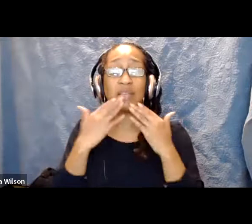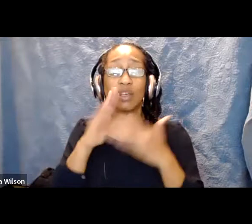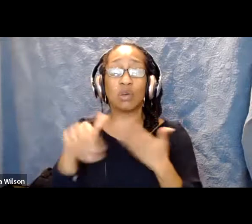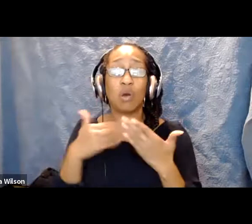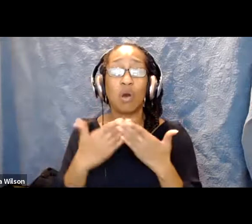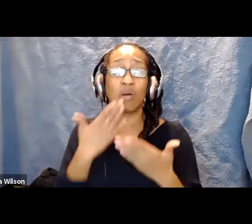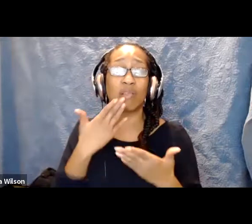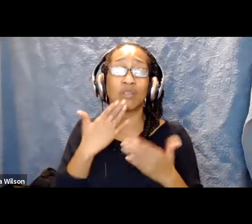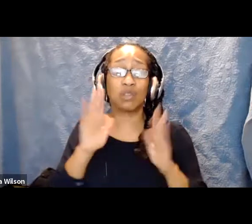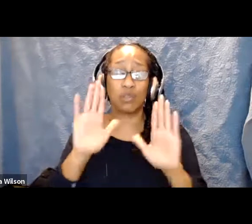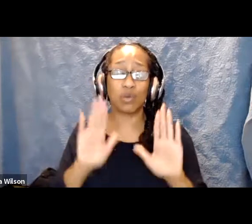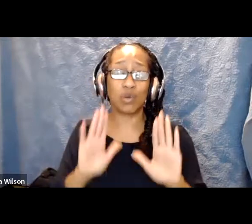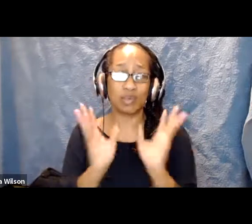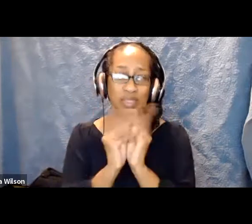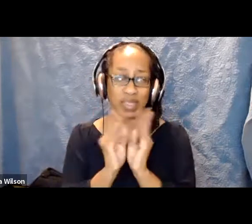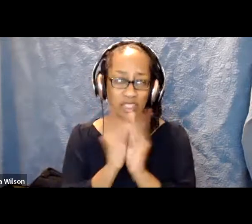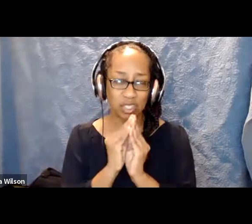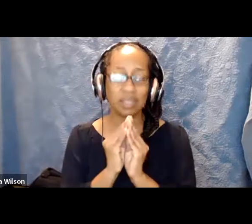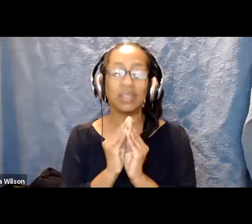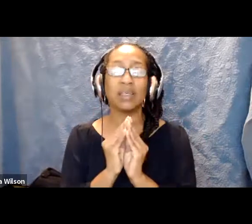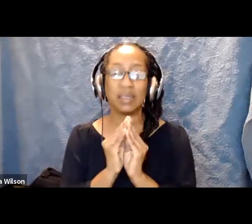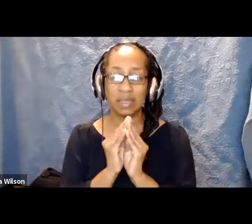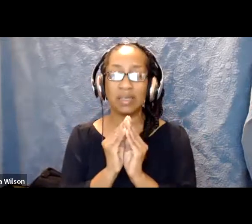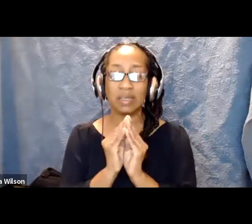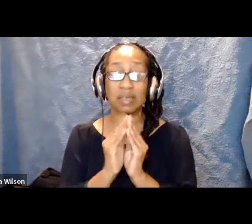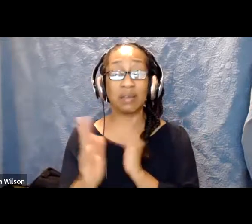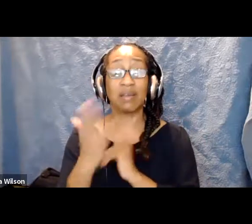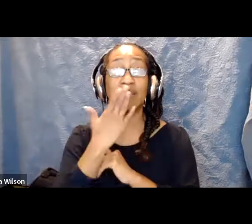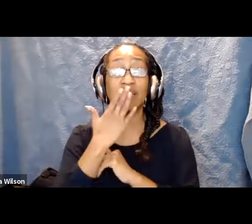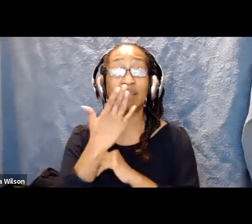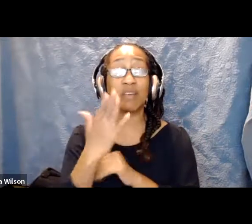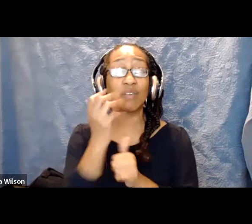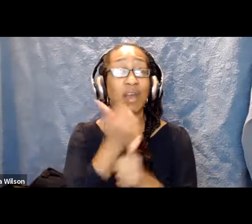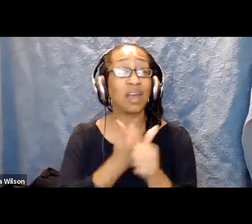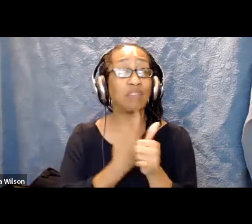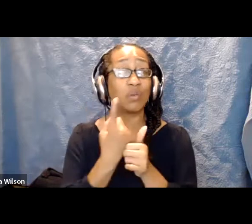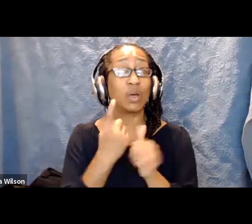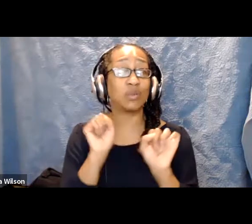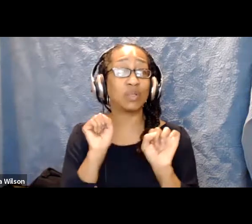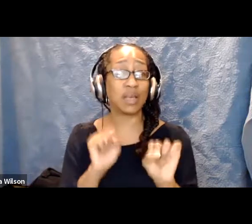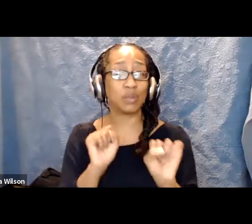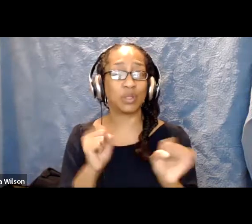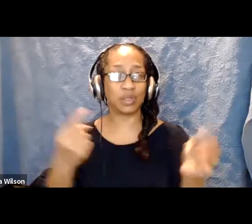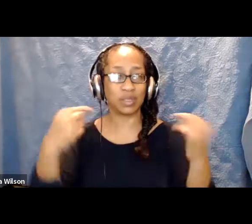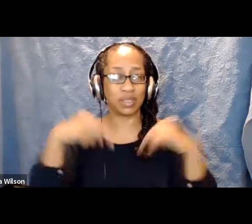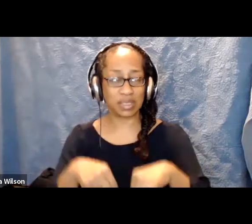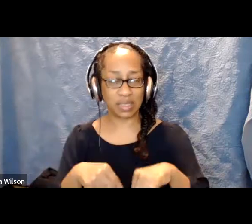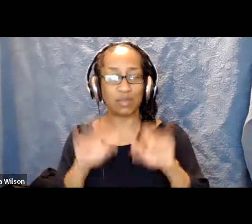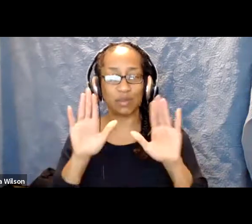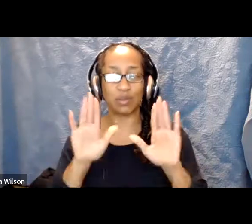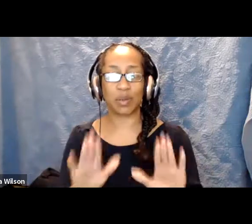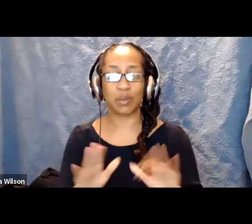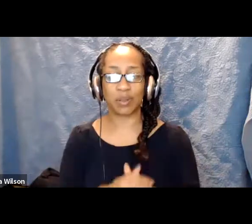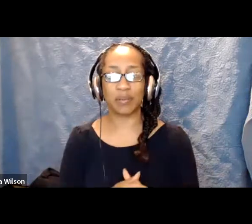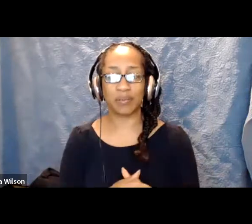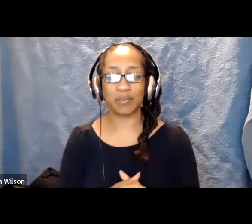a wonderful session, and thank you for everyone who was able to attend. Have a great one.